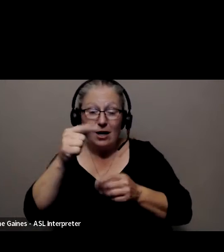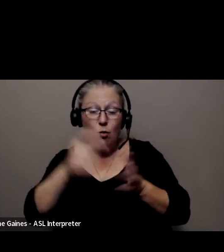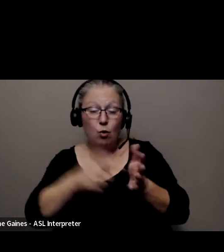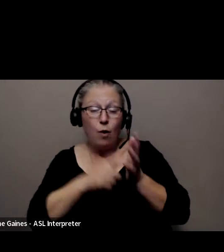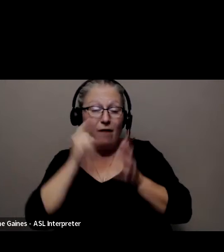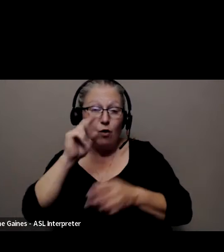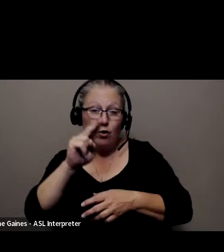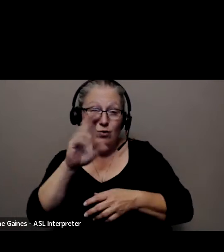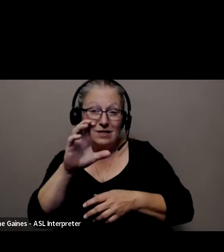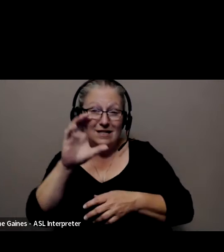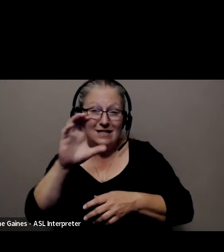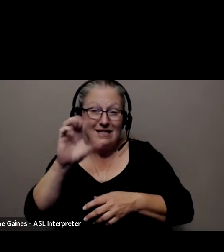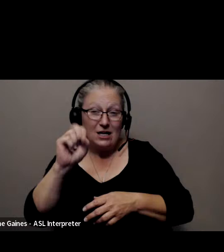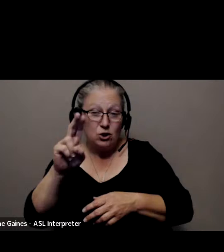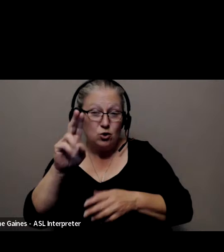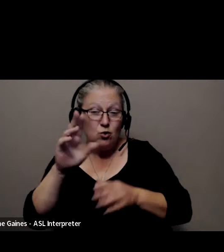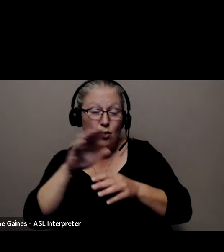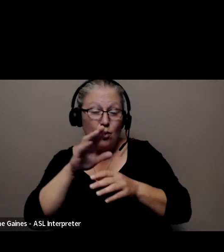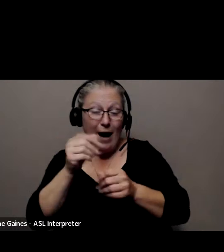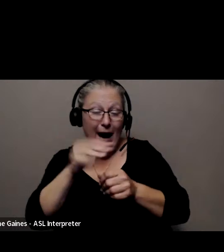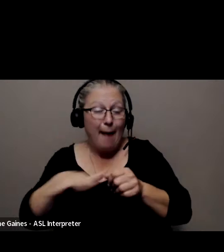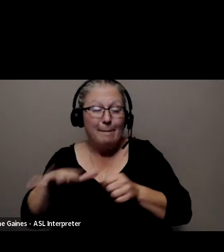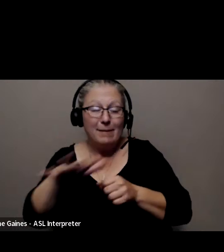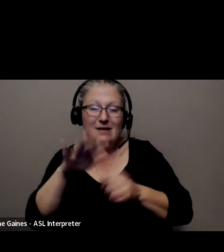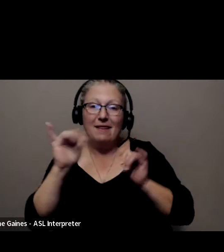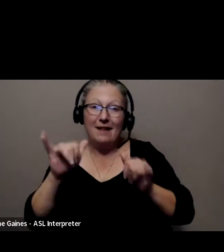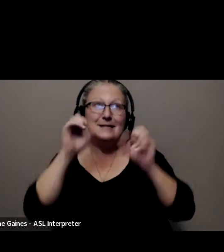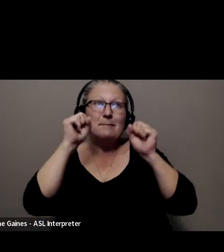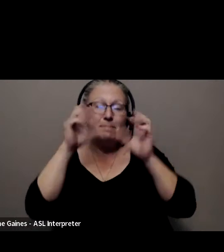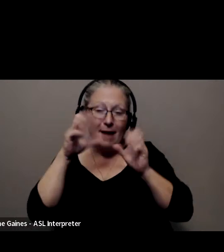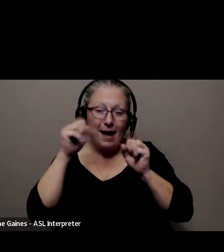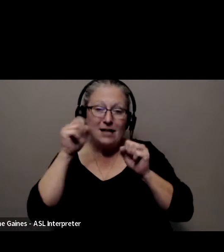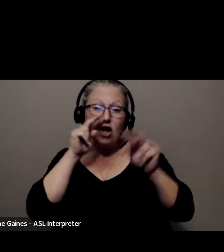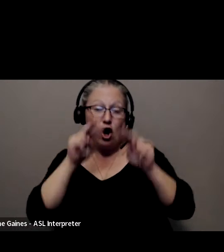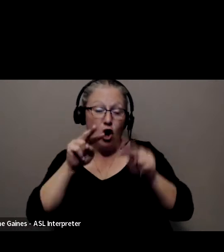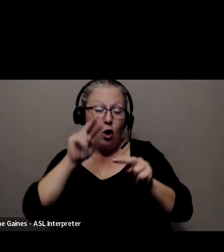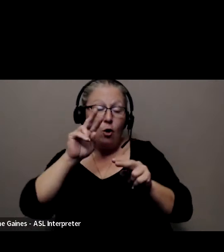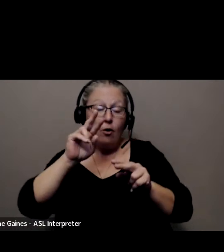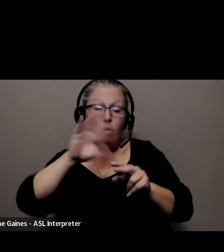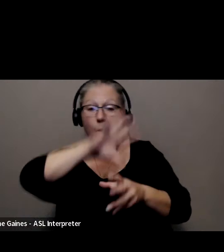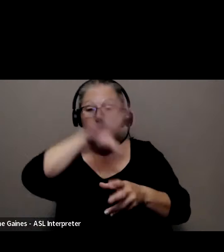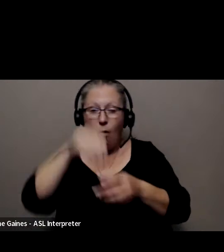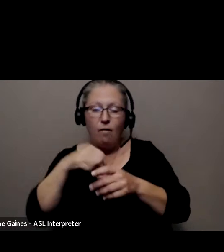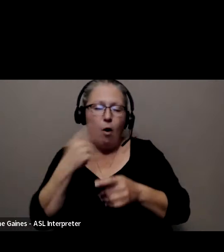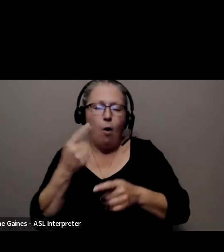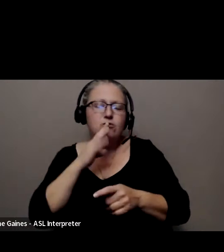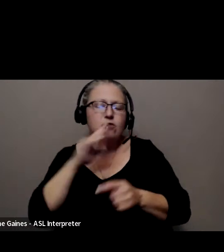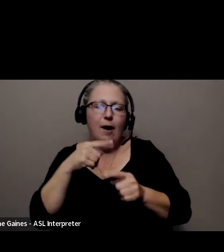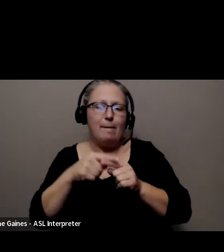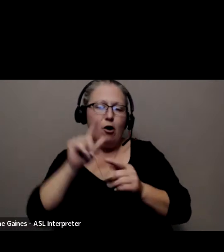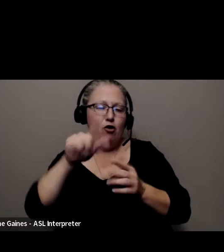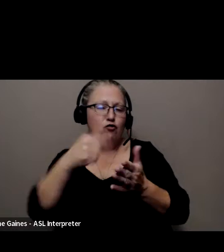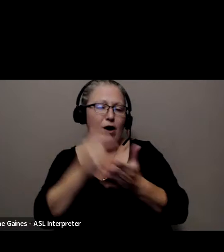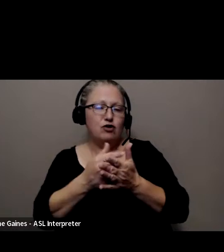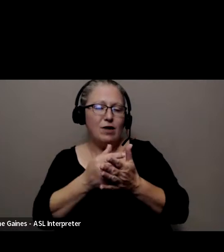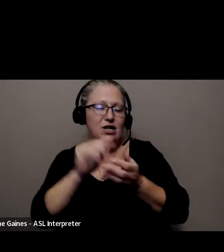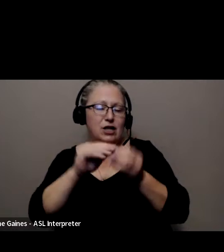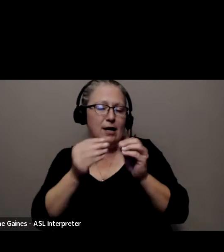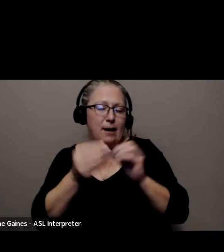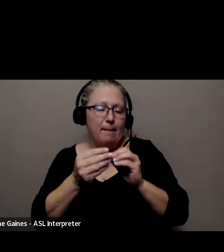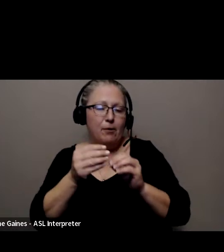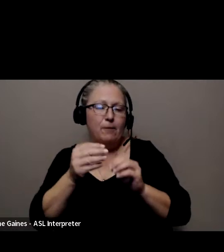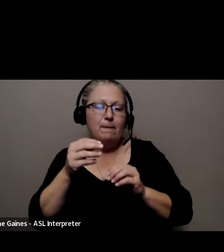UC CSU campus. I think that is amazing. When you look at our overall I always talk about the graduation rate. I